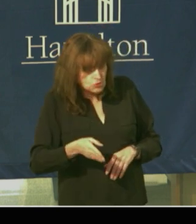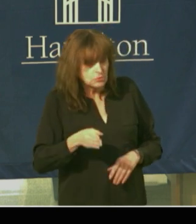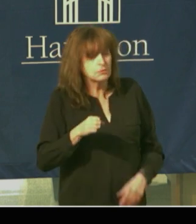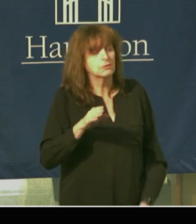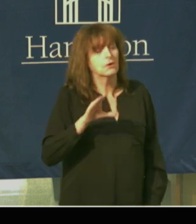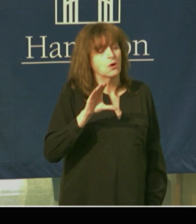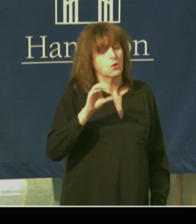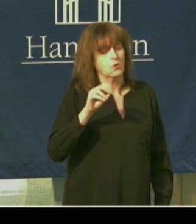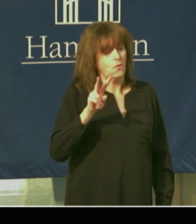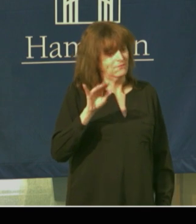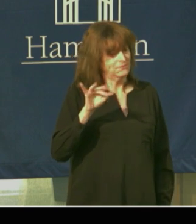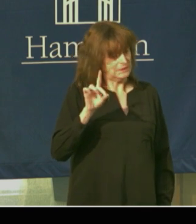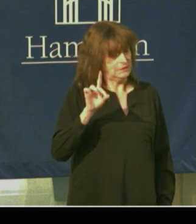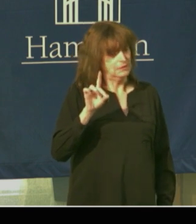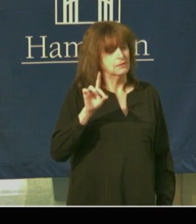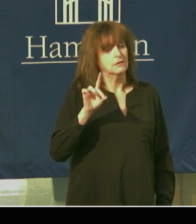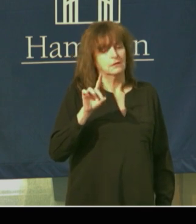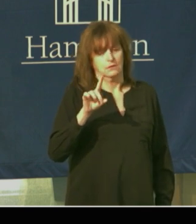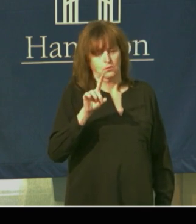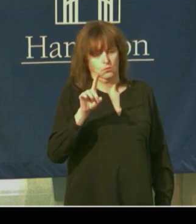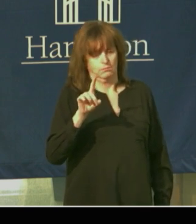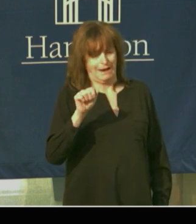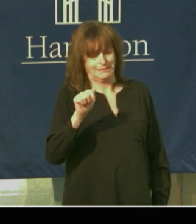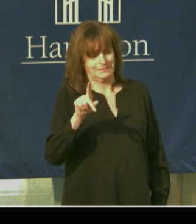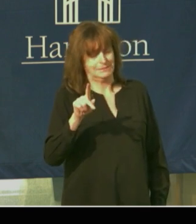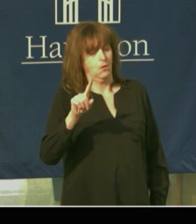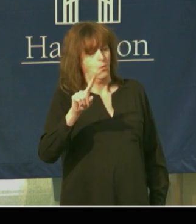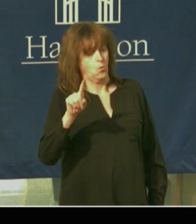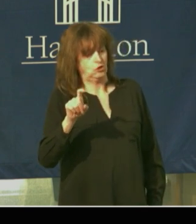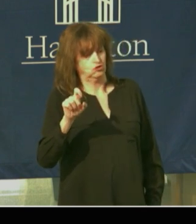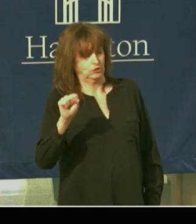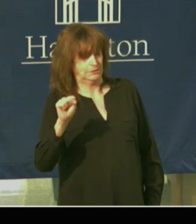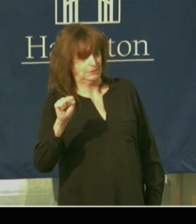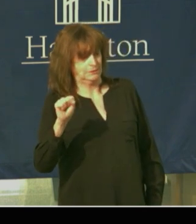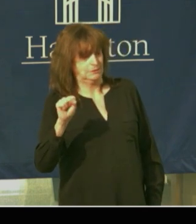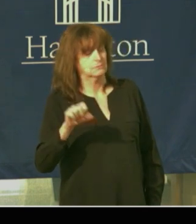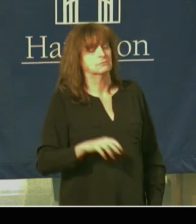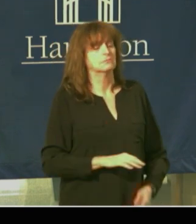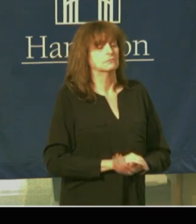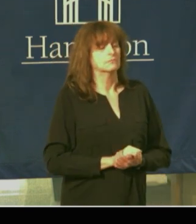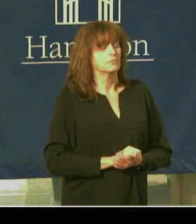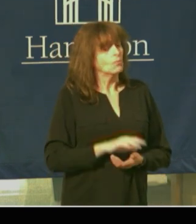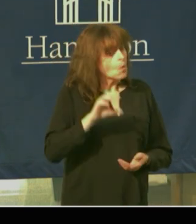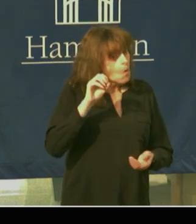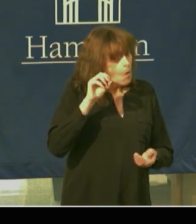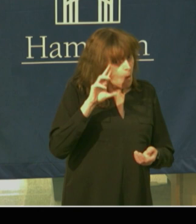www.hamilton.ca/COVID questions or send us a tweet and tag at City of Hamilton.